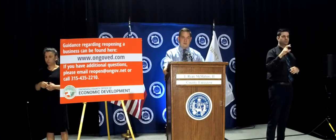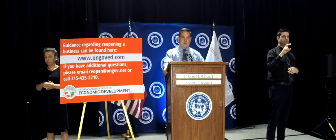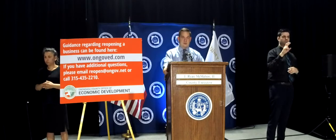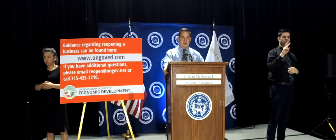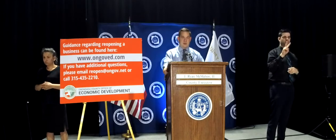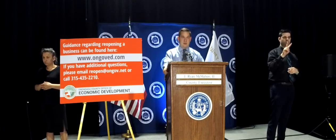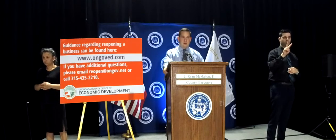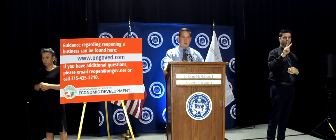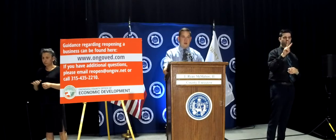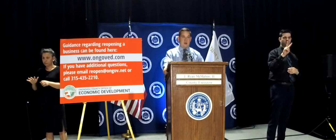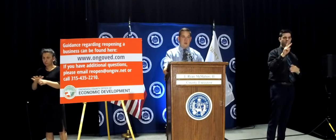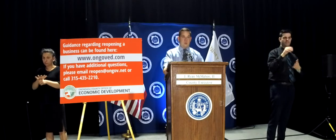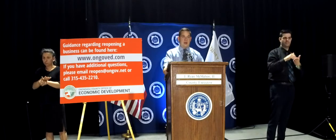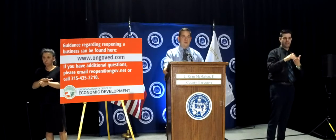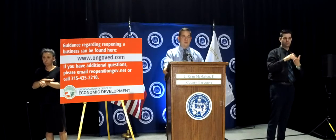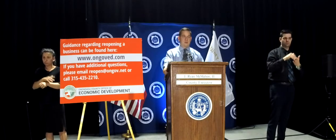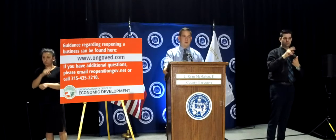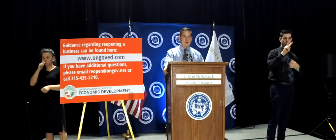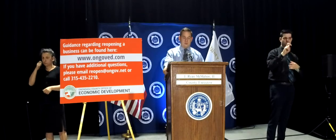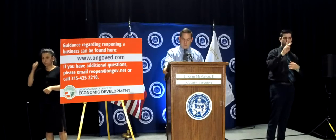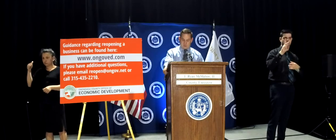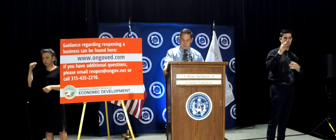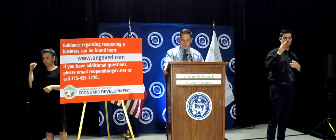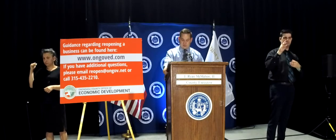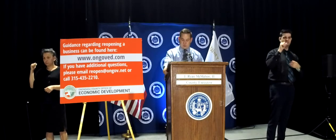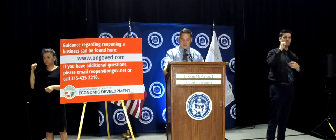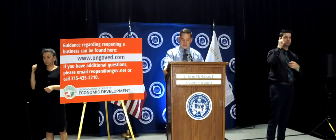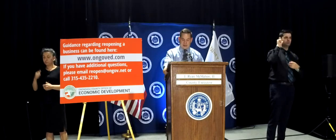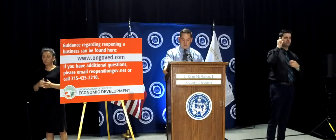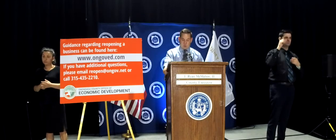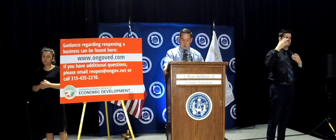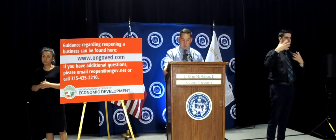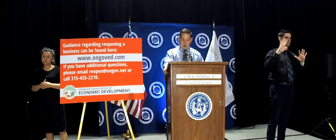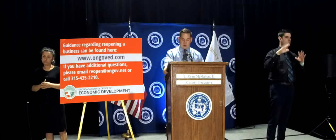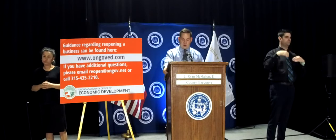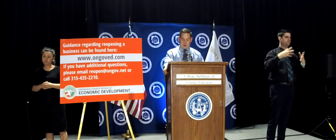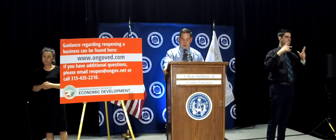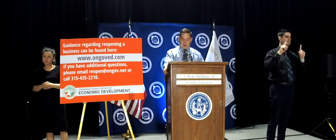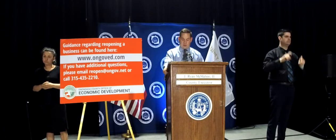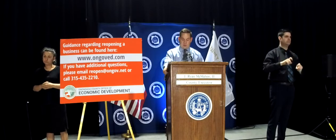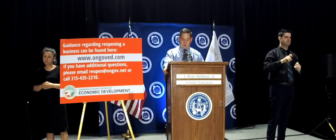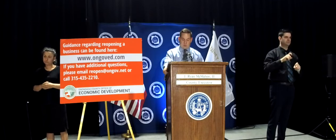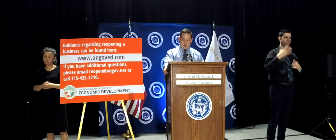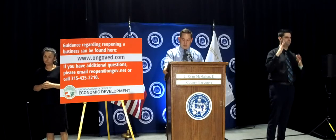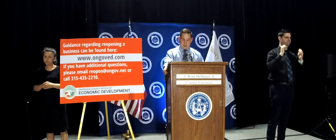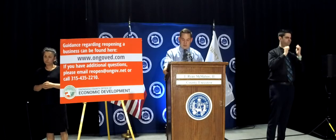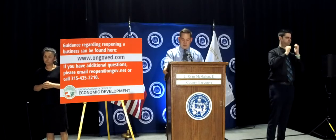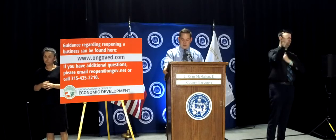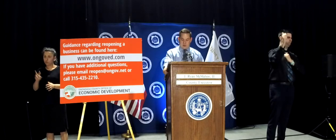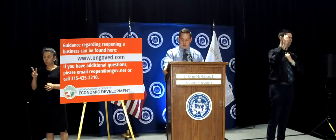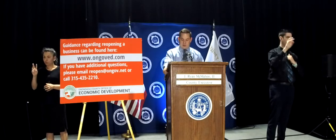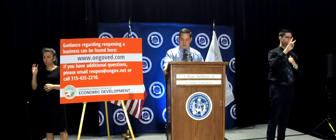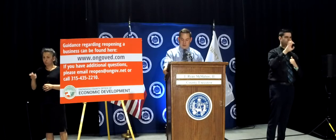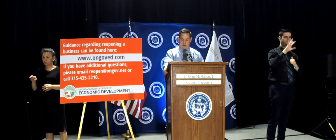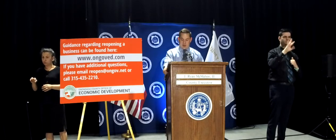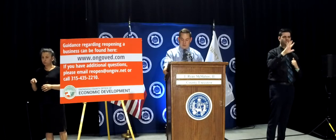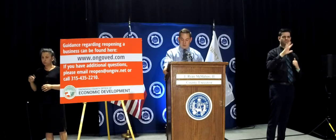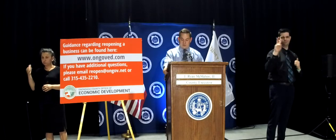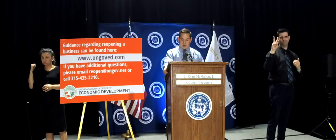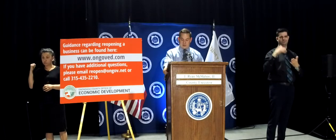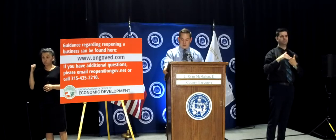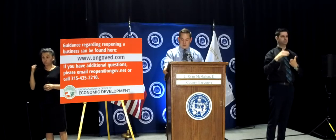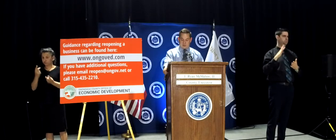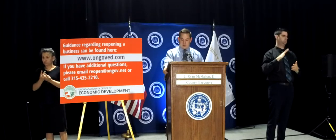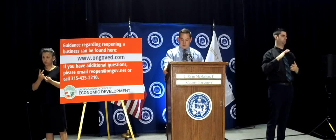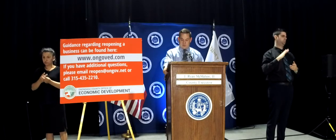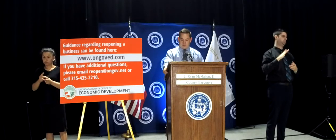2,367 tests yesterday. We're averaging, that's 3 times more than what we needed. Daily average